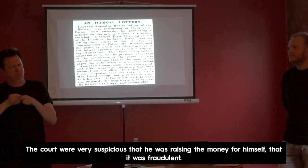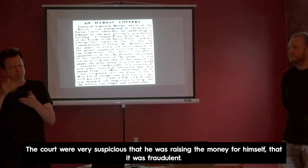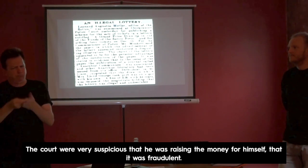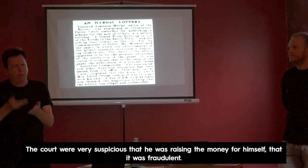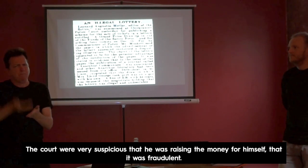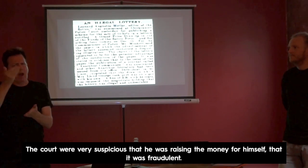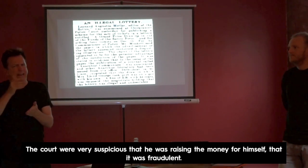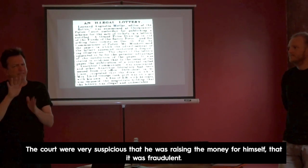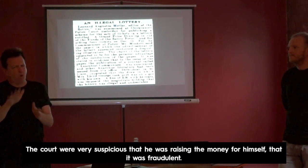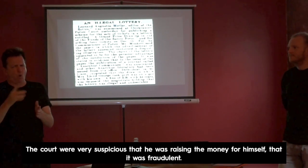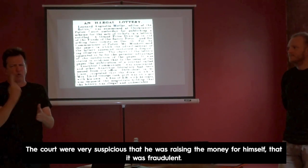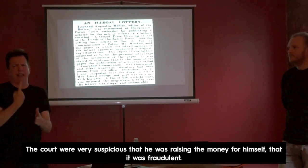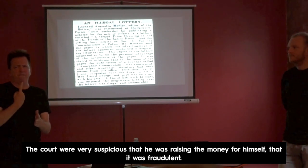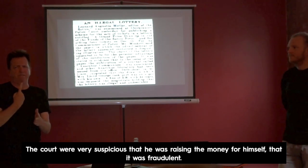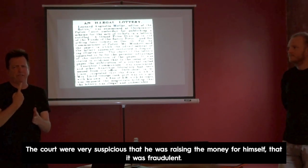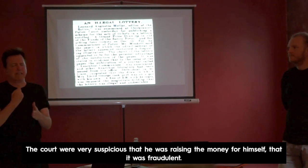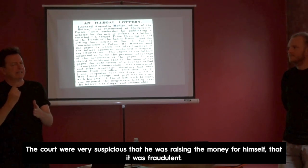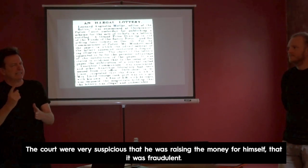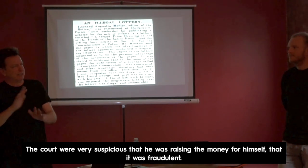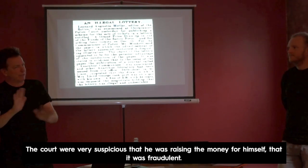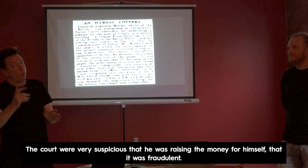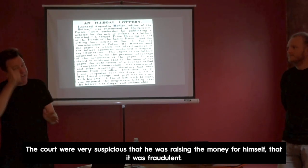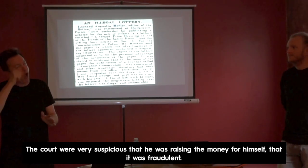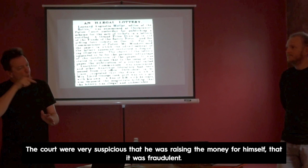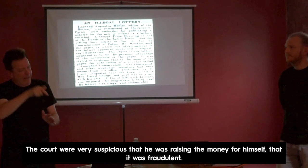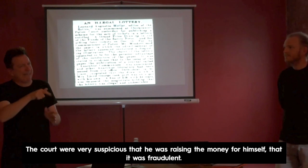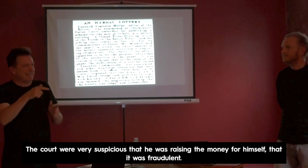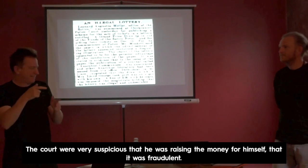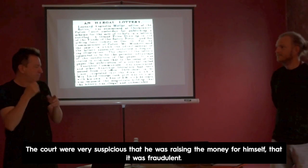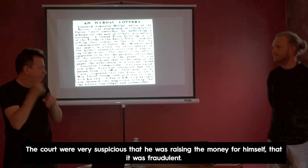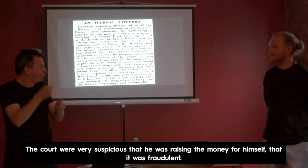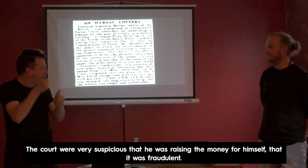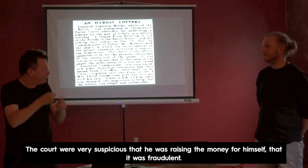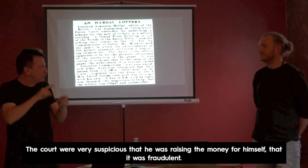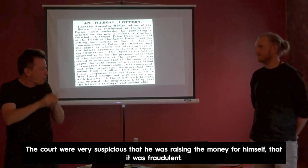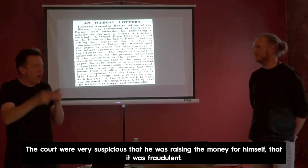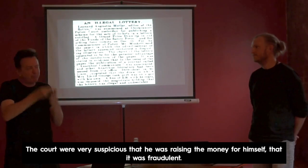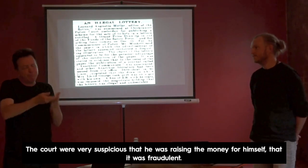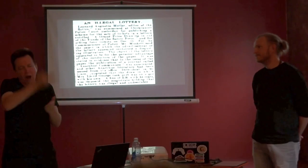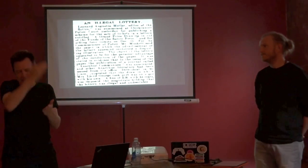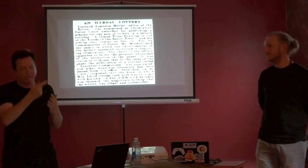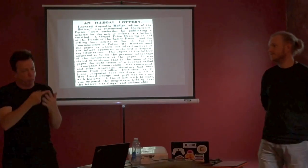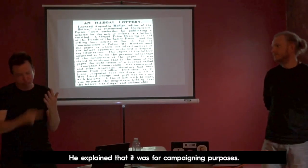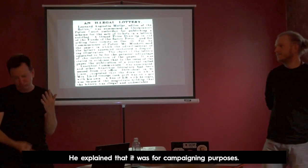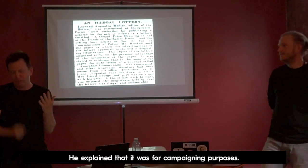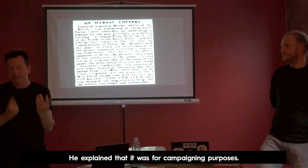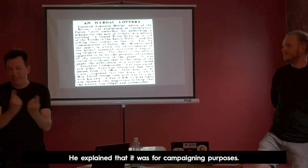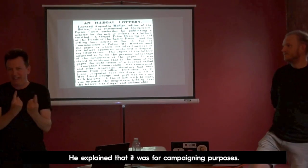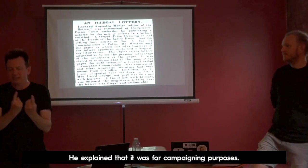The court were very suspicious that you're raising the money. He was raising the money for himself, that it was fraudulent. He explained it was for